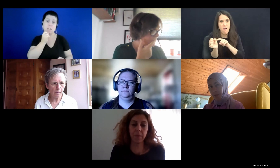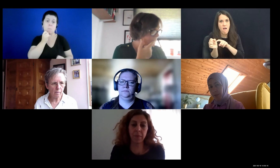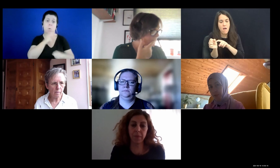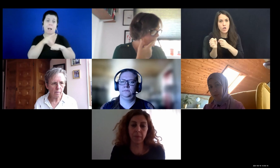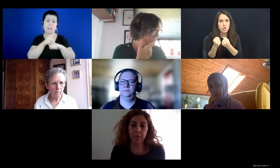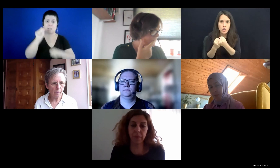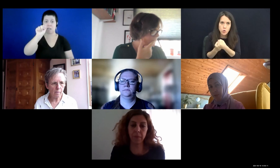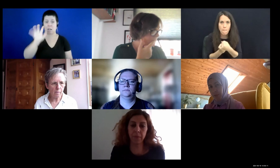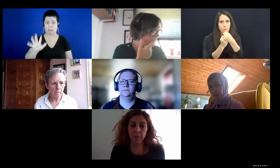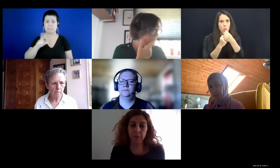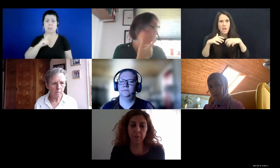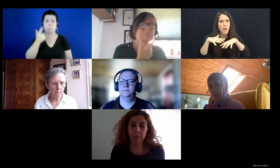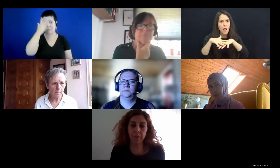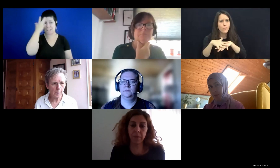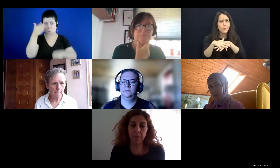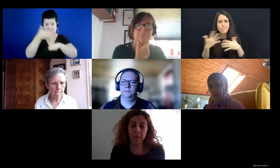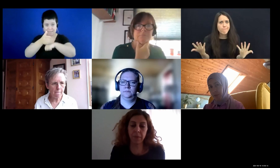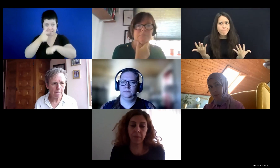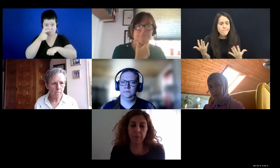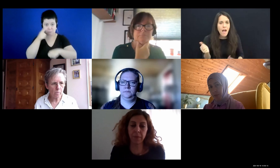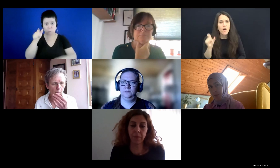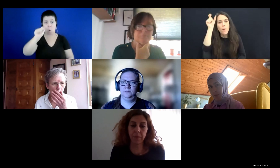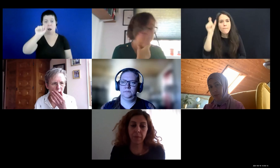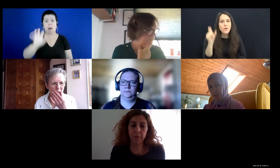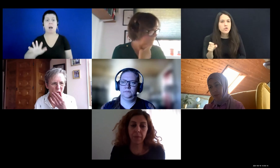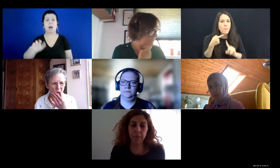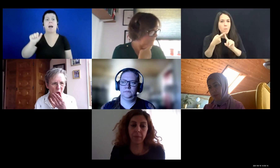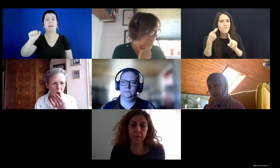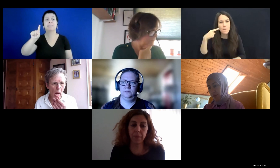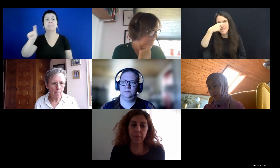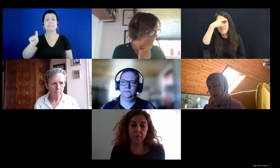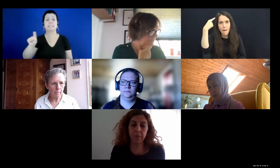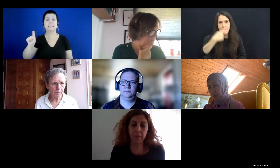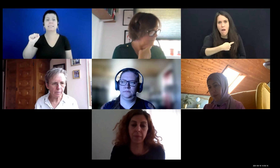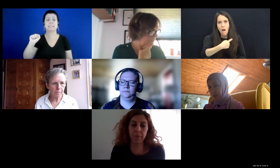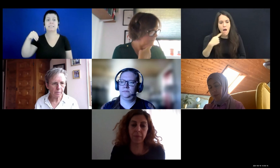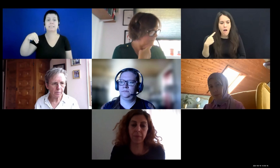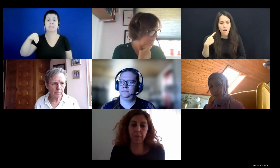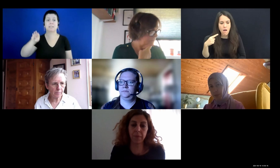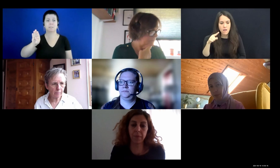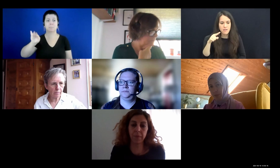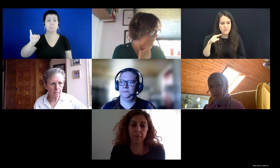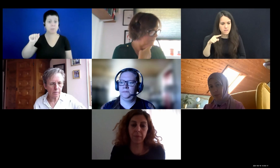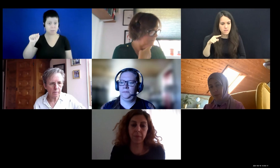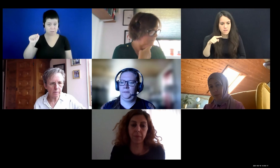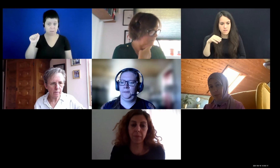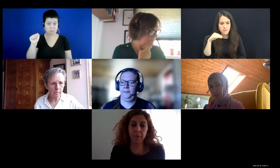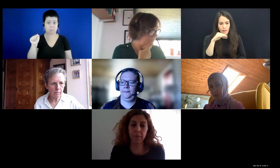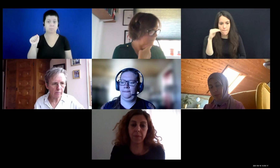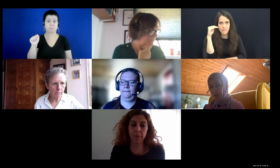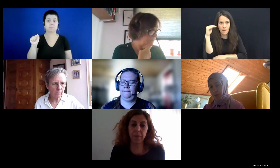participant from Zambia, Africa, and this person is asking, well, we have been talking about